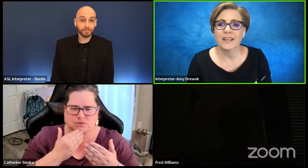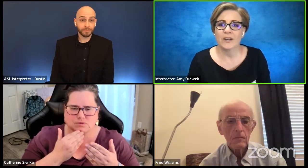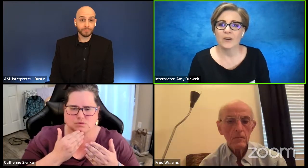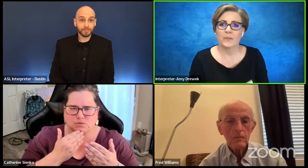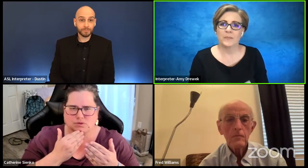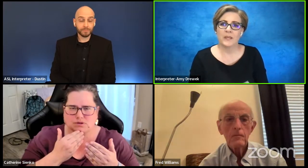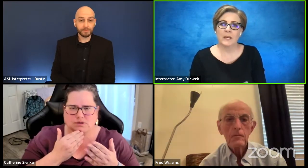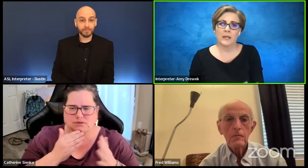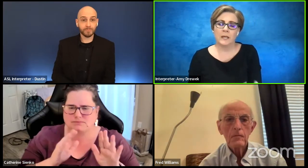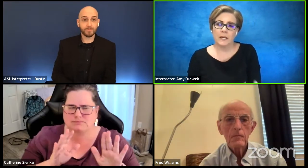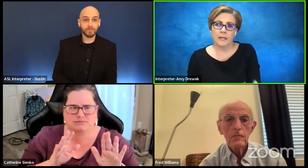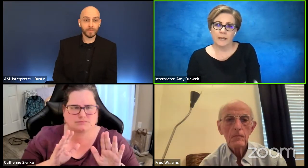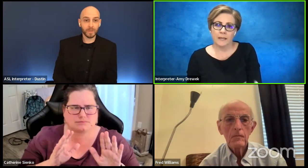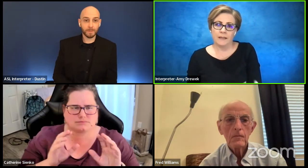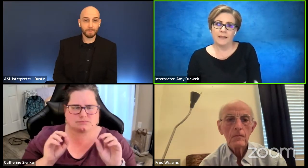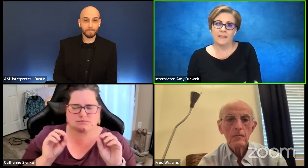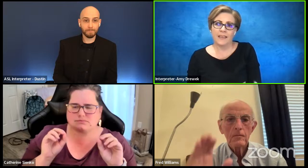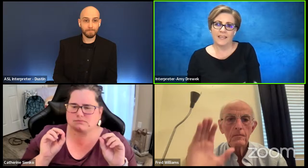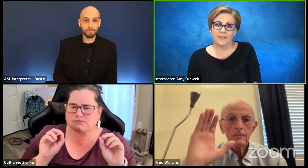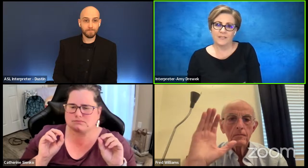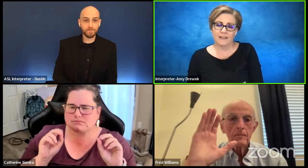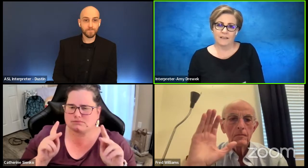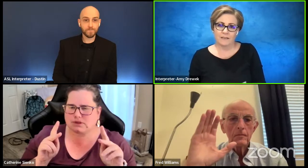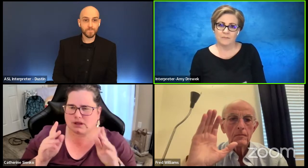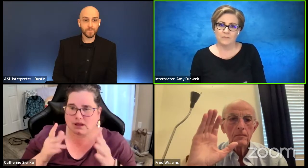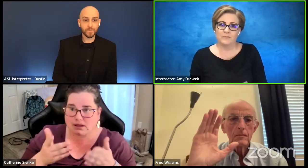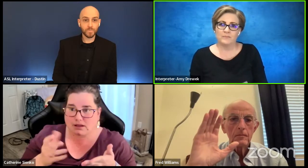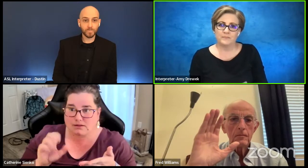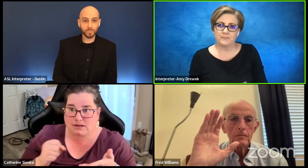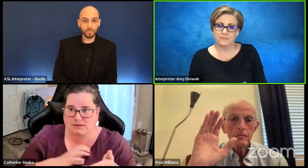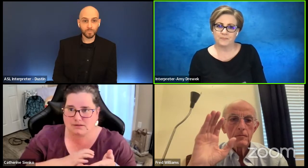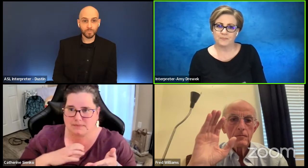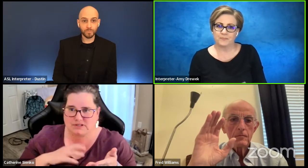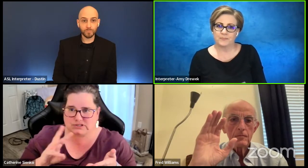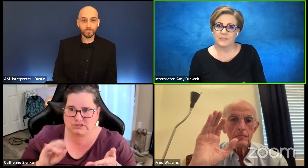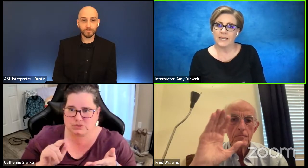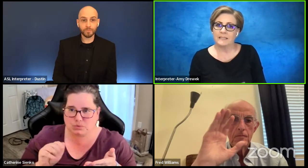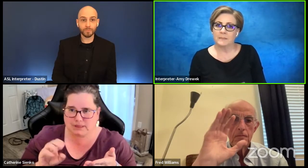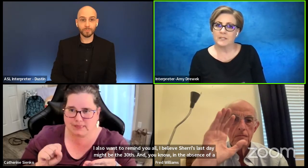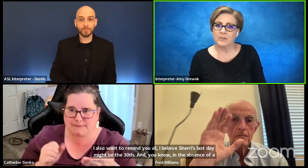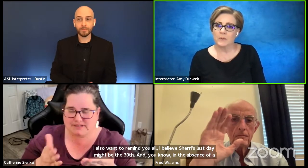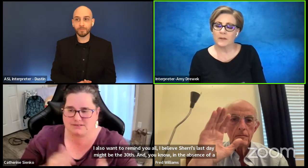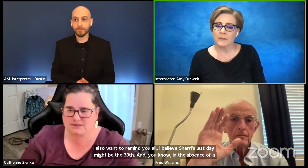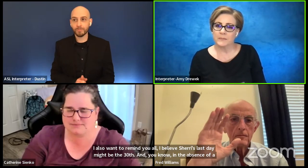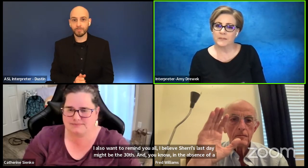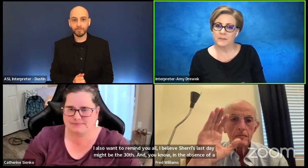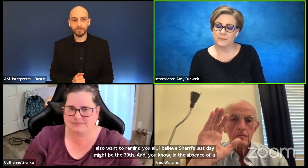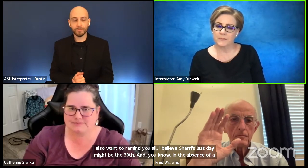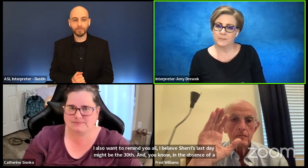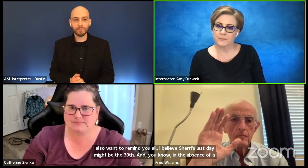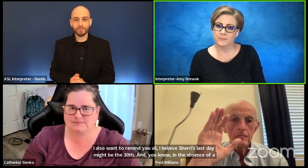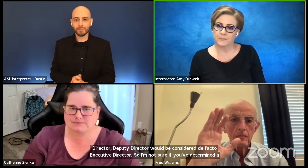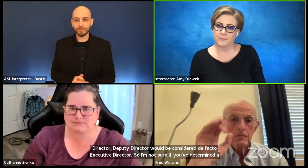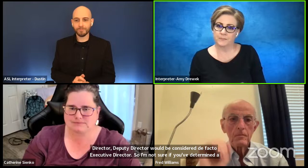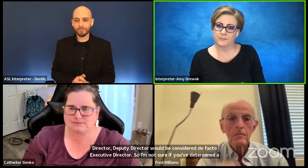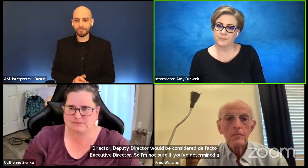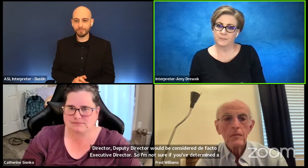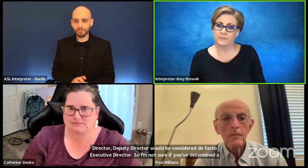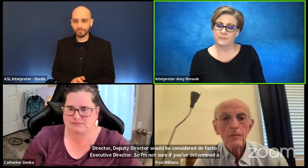This is Commissioner Cienko. Thank you, Stella. Yes, Commissioner